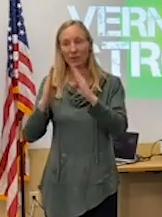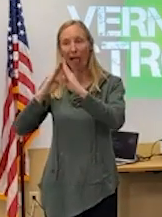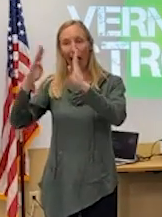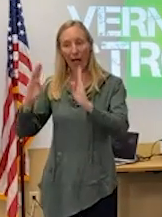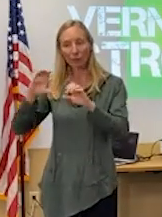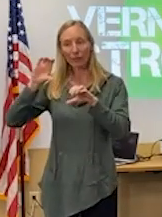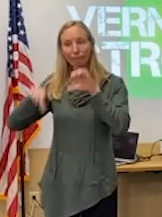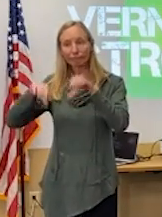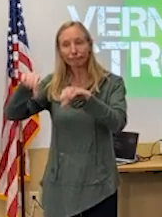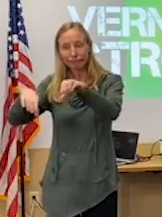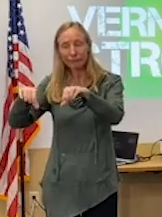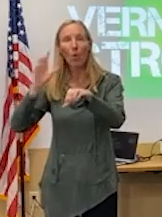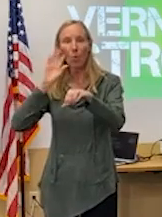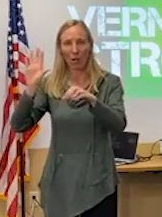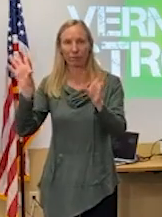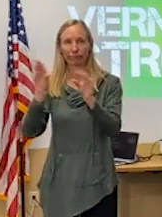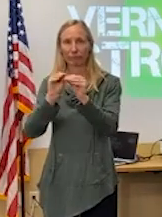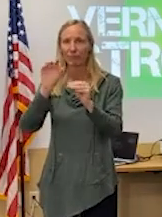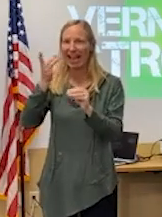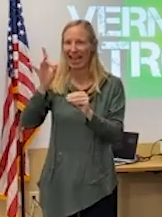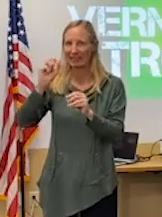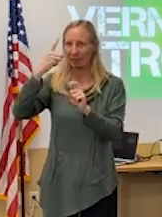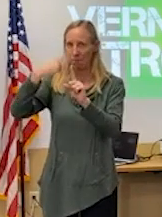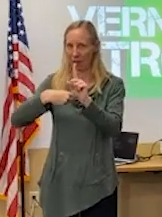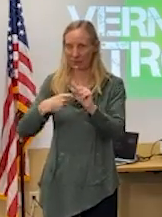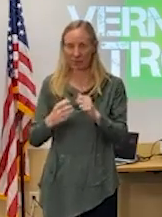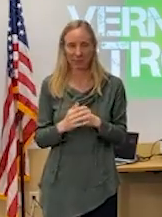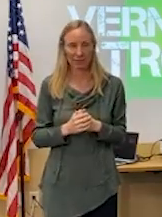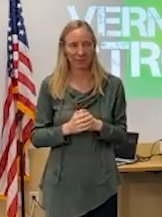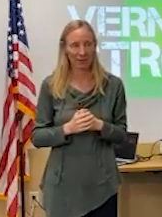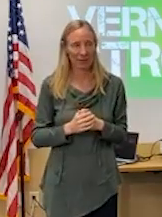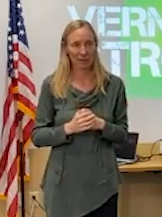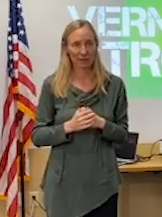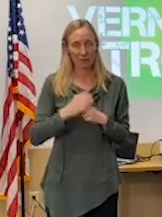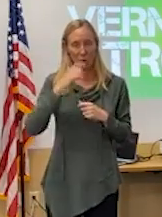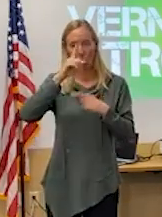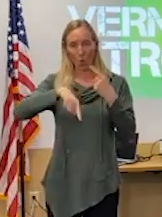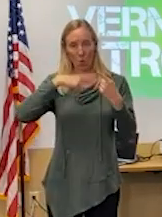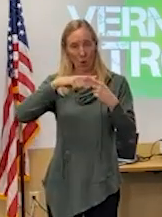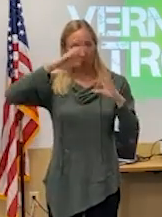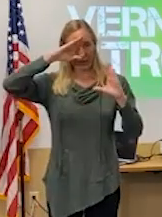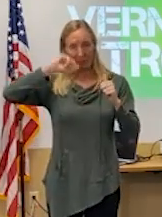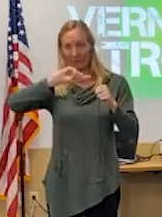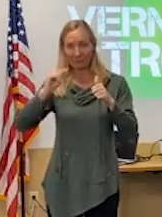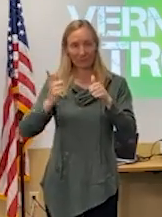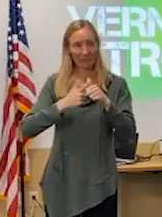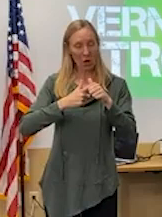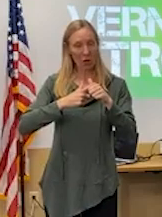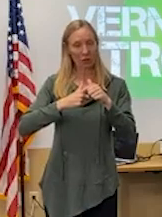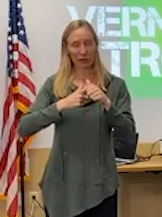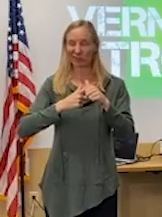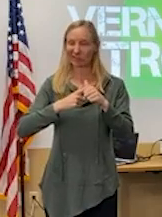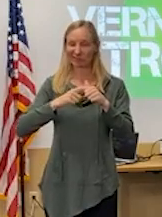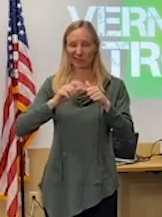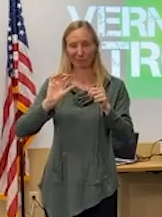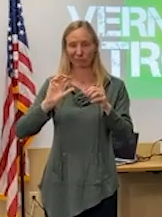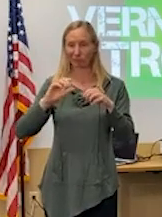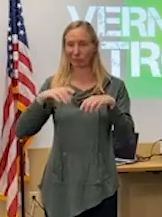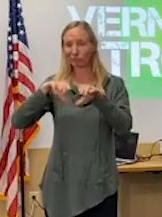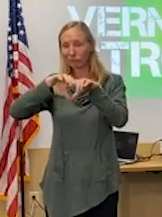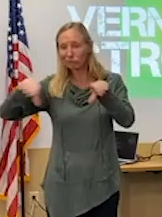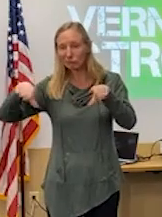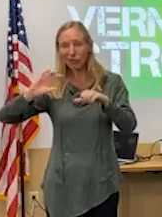out to 18 months. So in short, to answer your question as to when we expect the first units to arrive, within about a week or